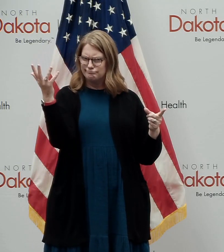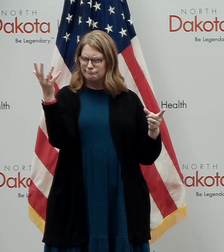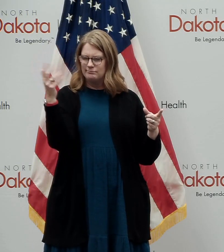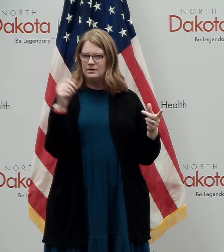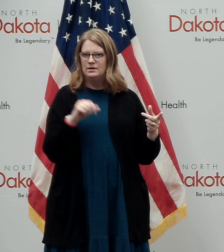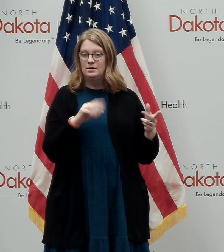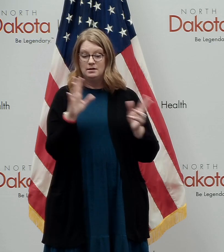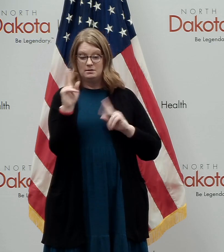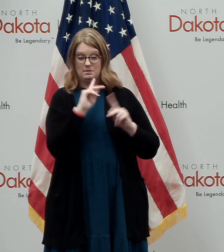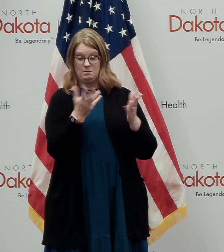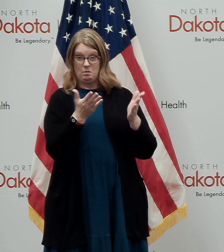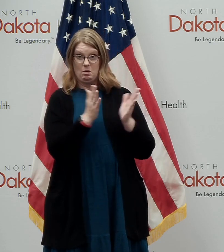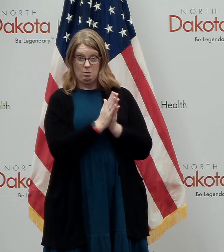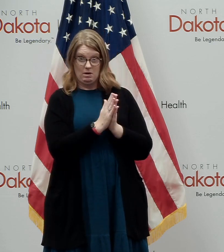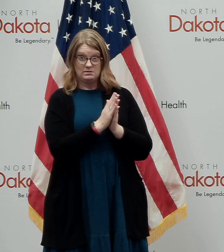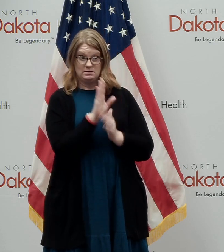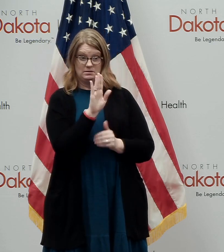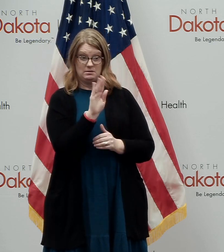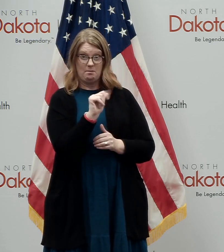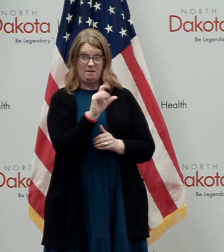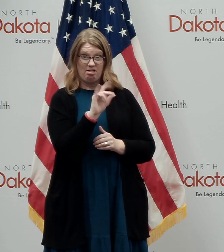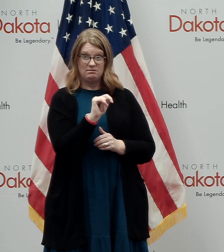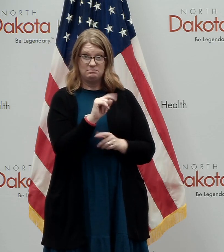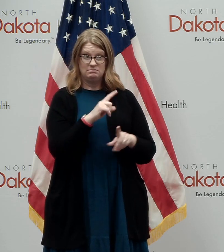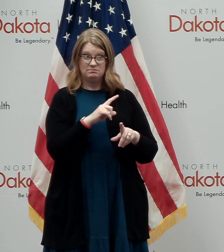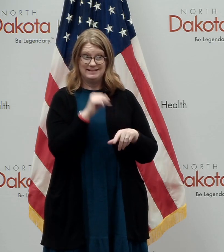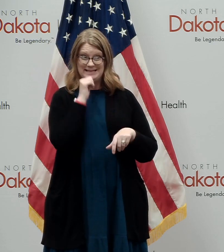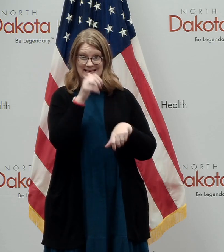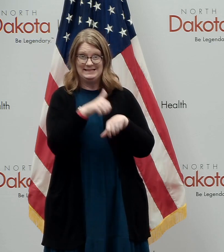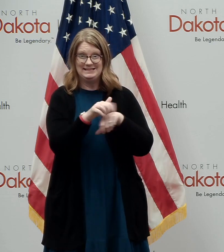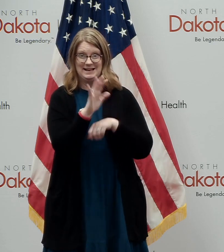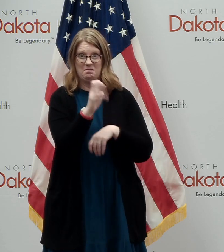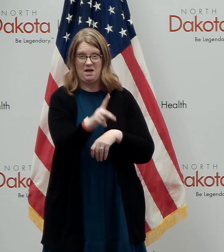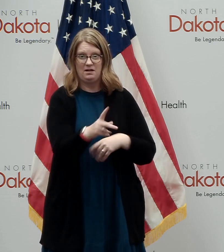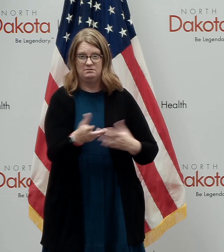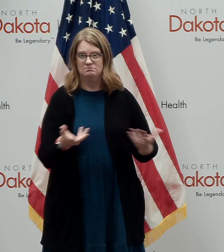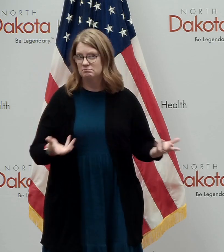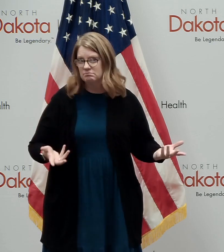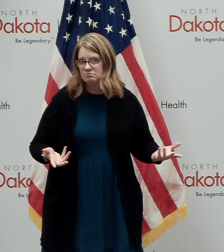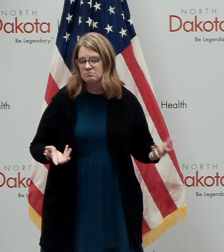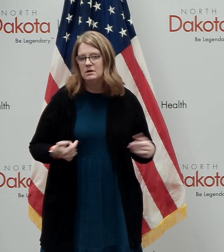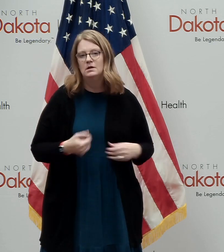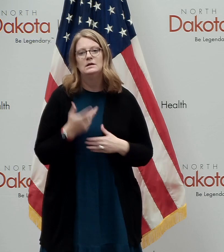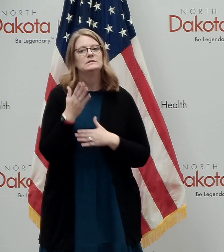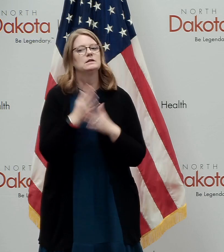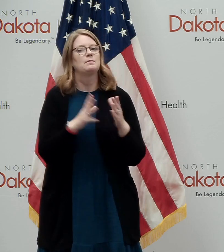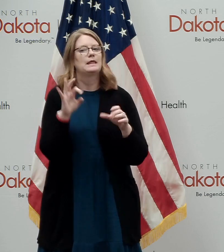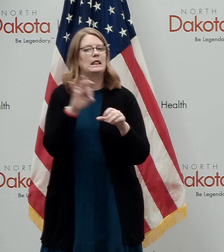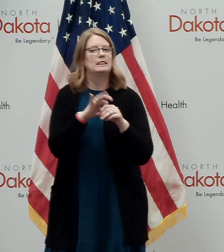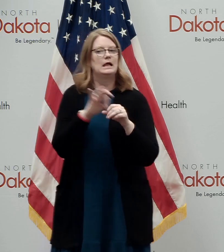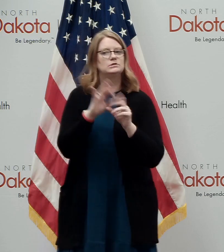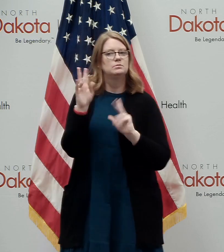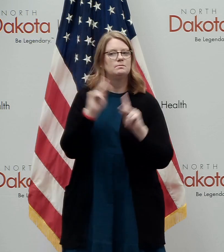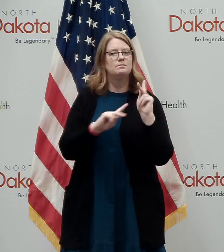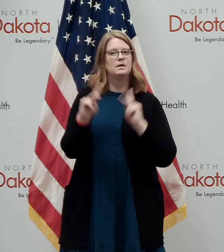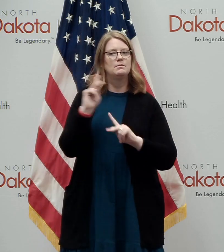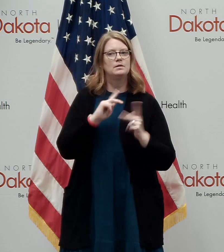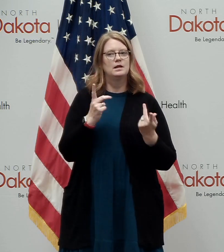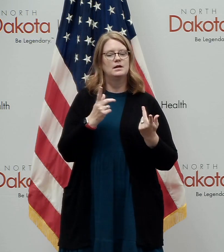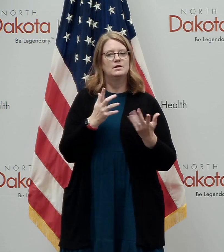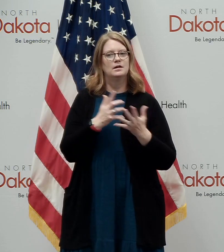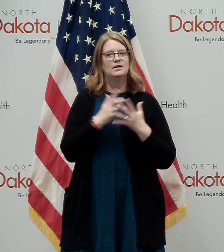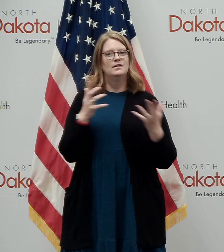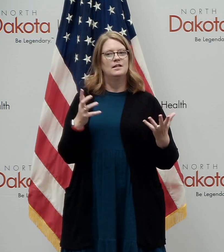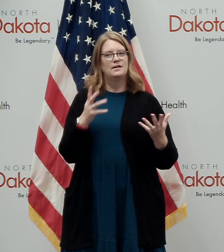did request a ballot, didn't return it. I'm told by some of my election people who have had long time